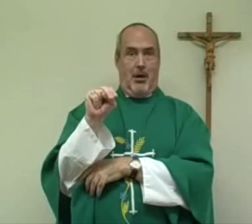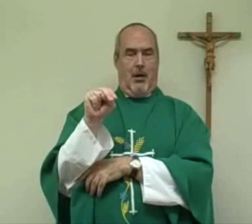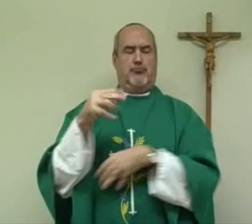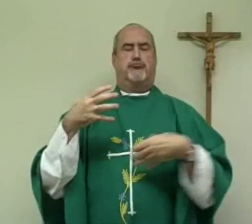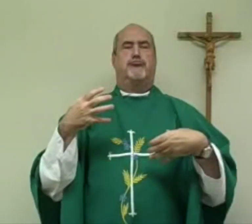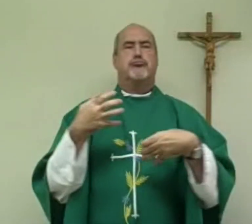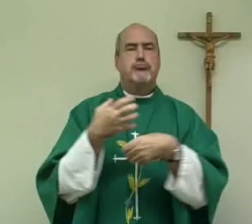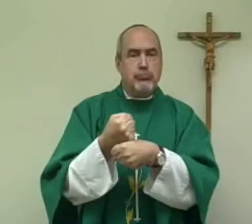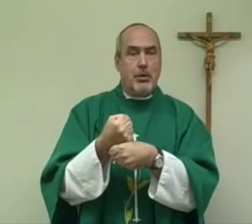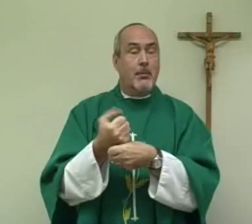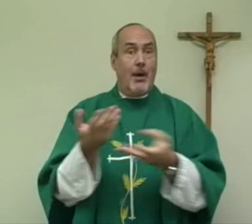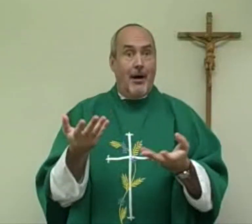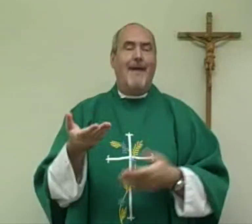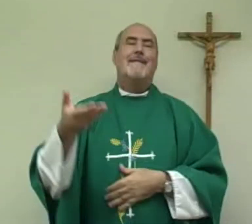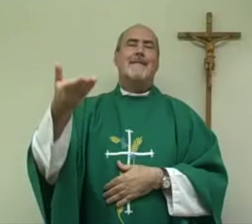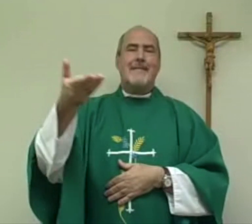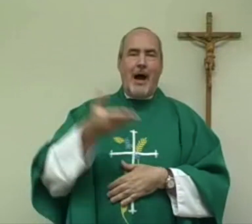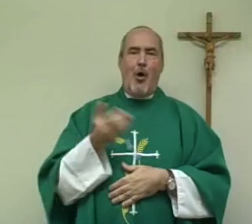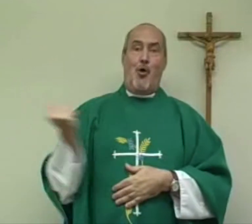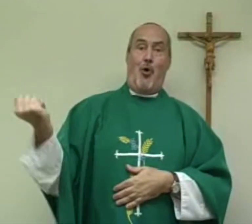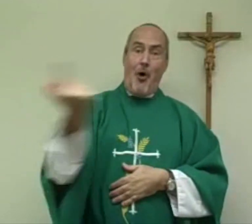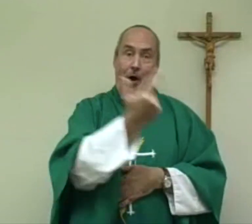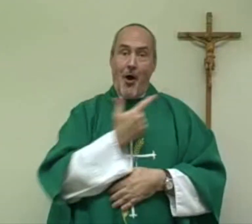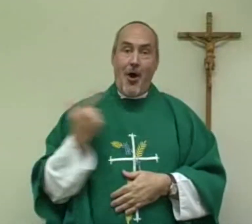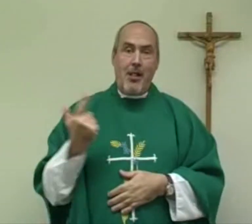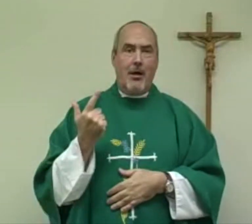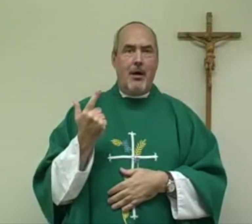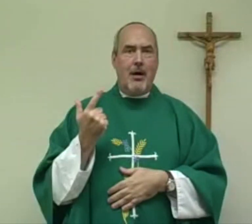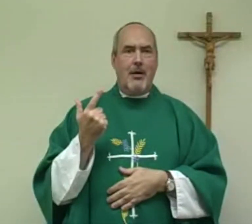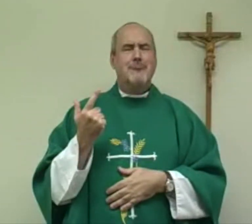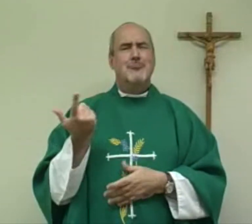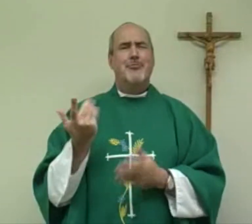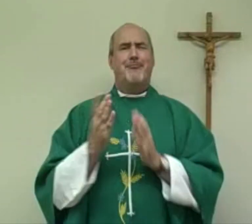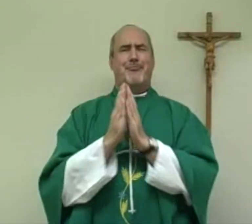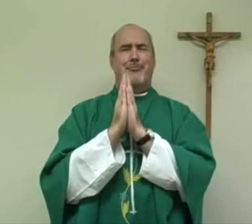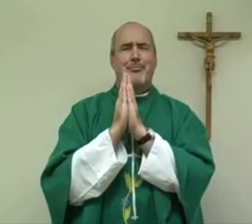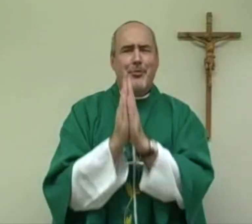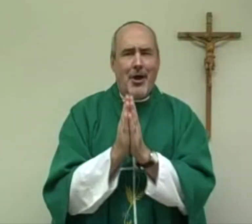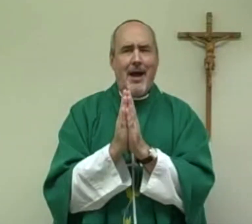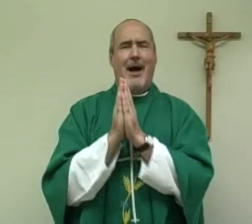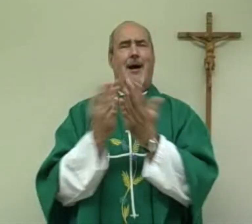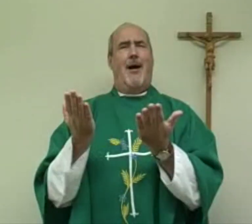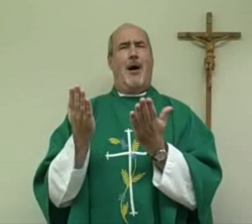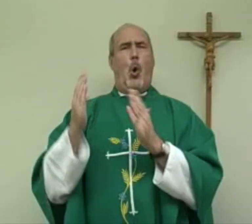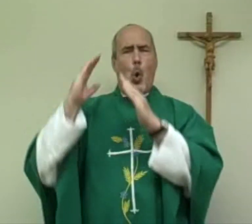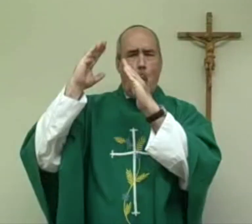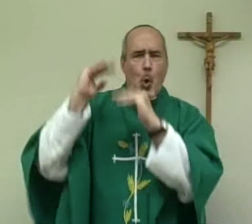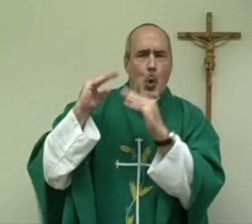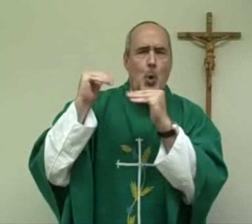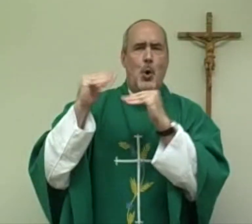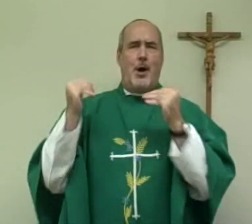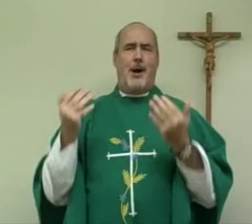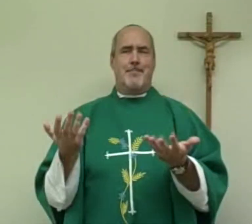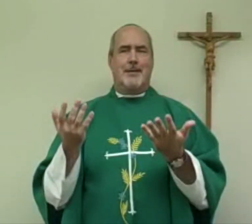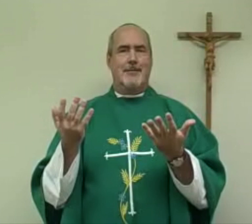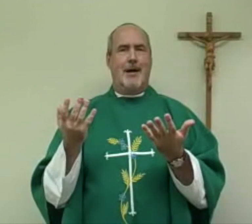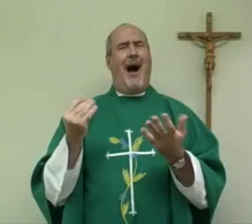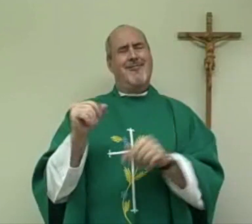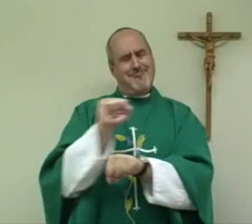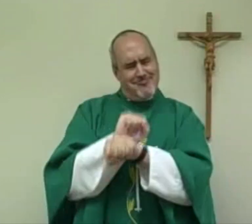So finally, Bishop Barron said in his closing that he invites all of us to pray and